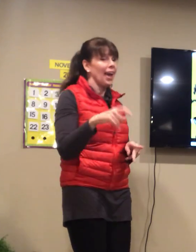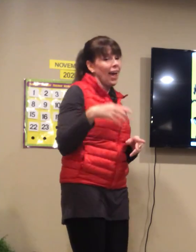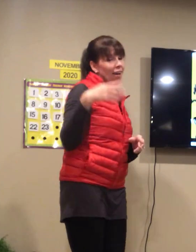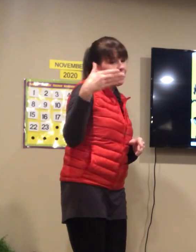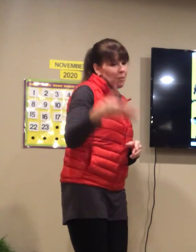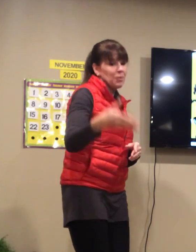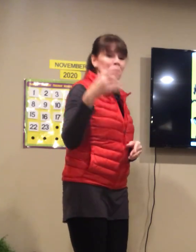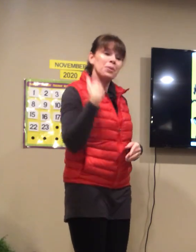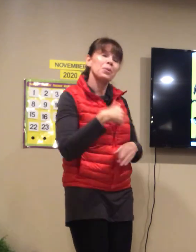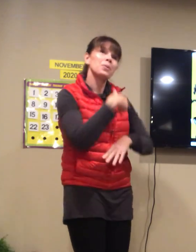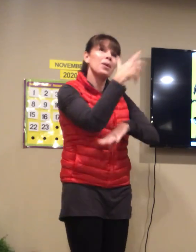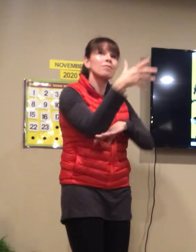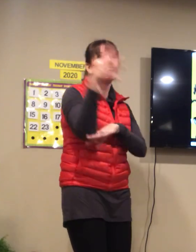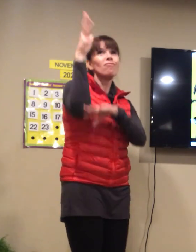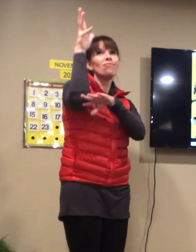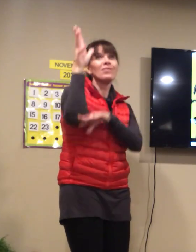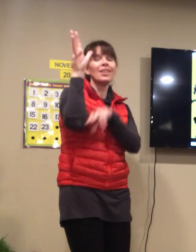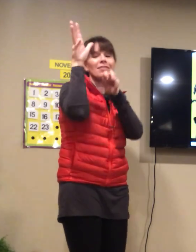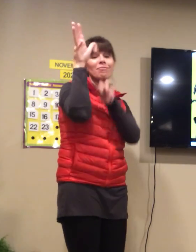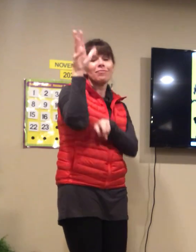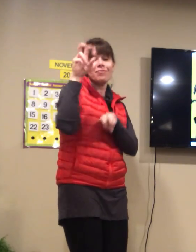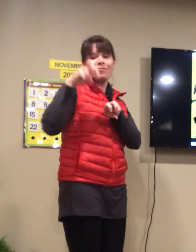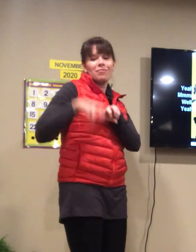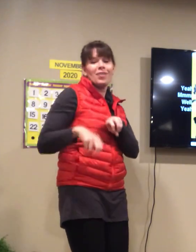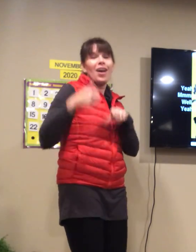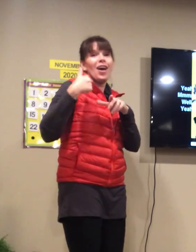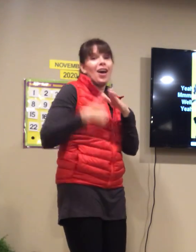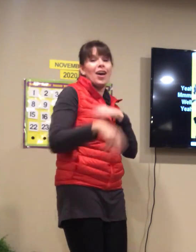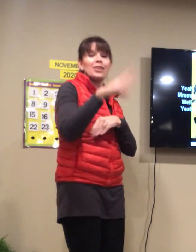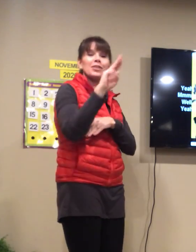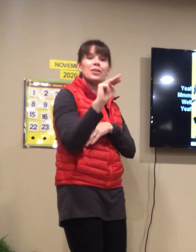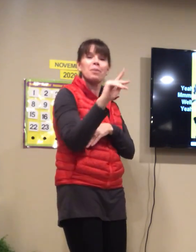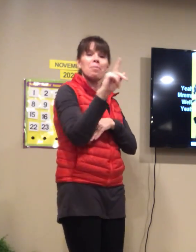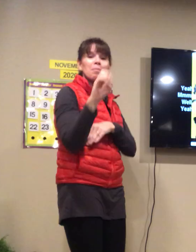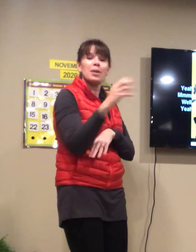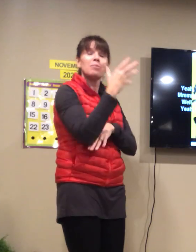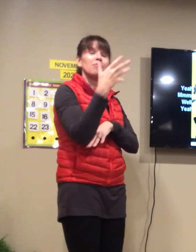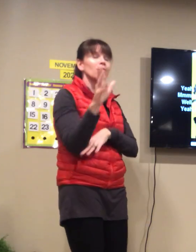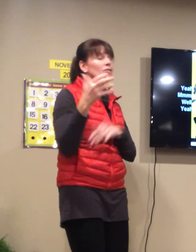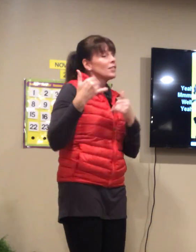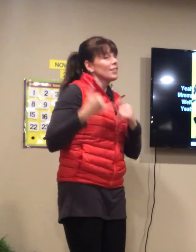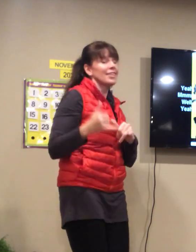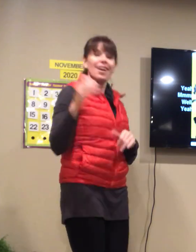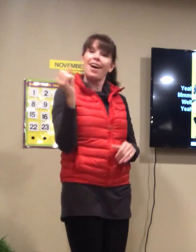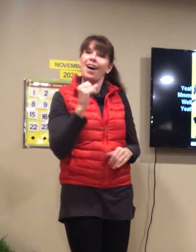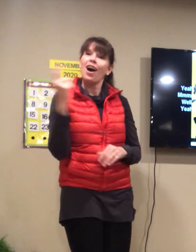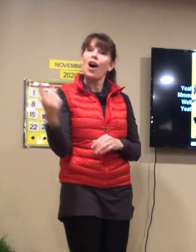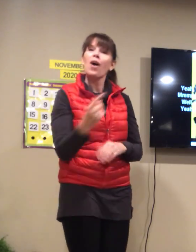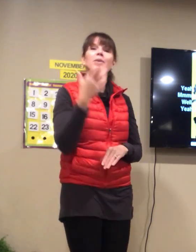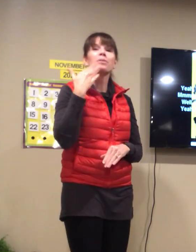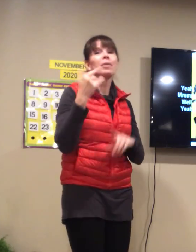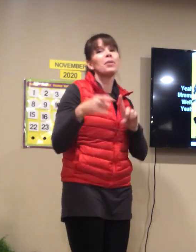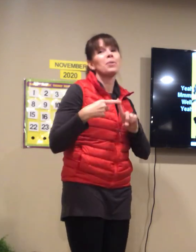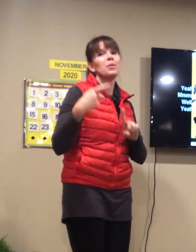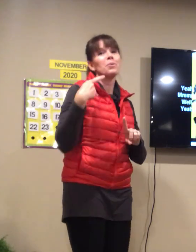sit beneath the mango tree now. Yeah, it's always better when we're